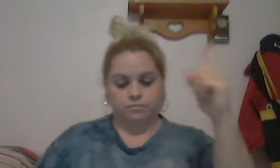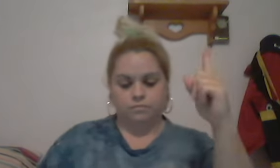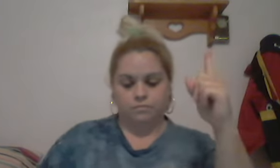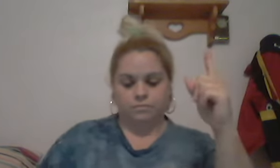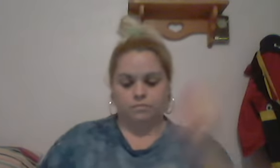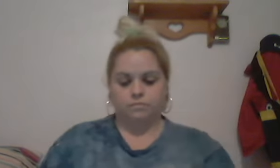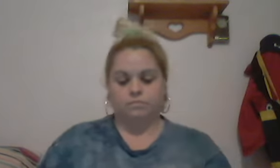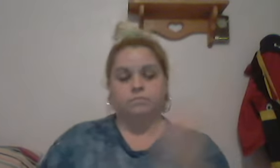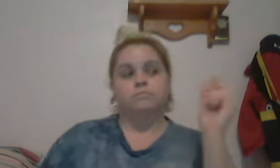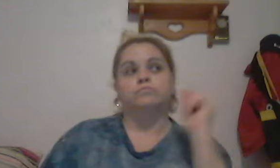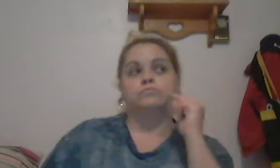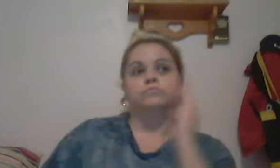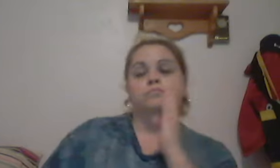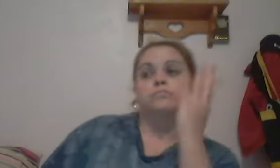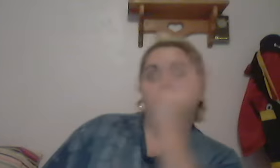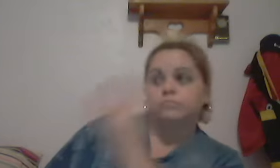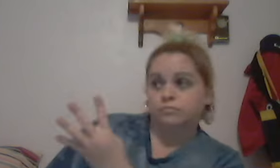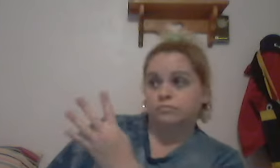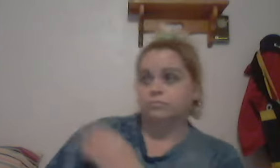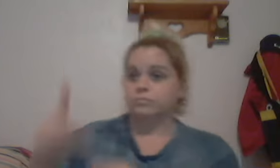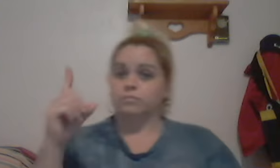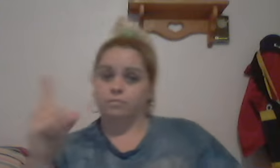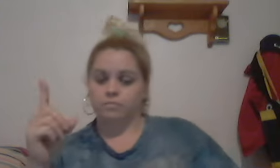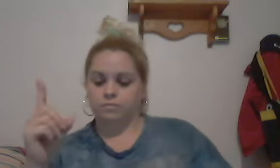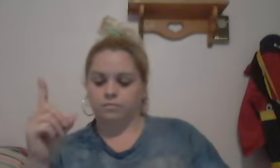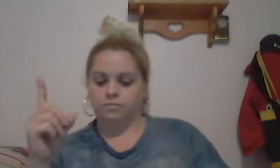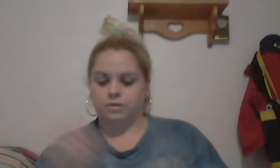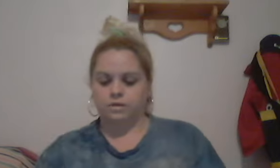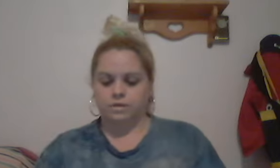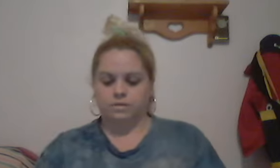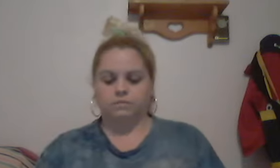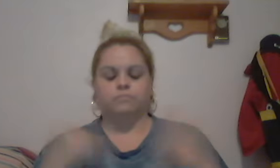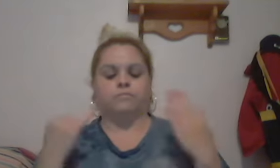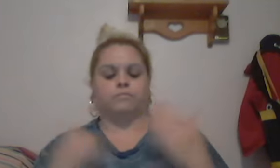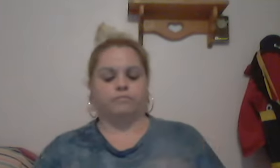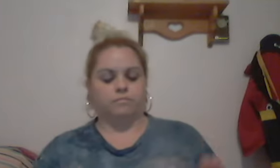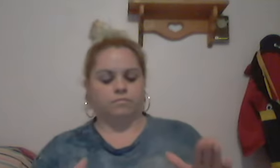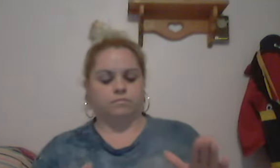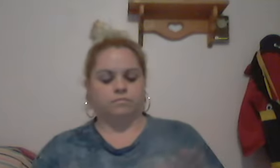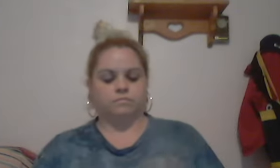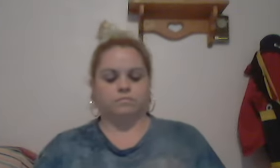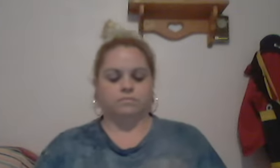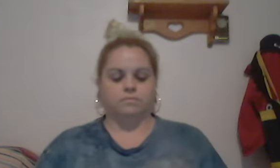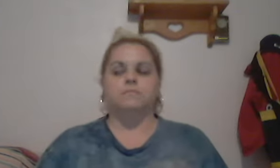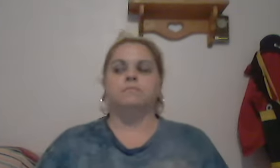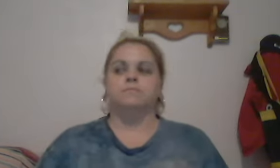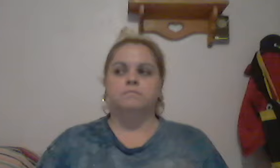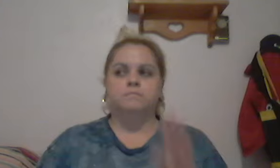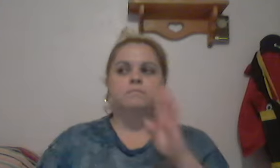like, "Okay, time for me to stop. See you tomorrow, SK." Then the person on the other end would also type